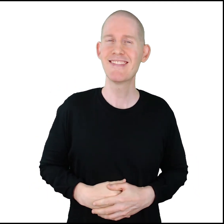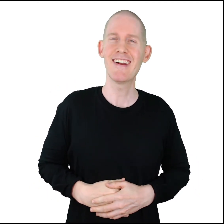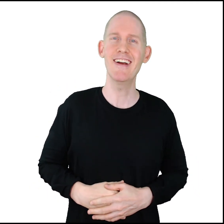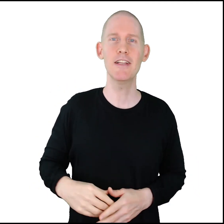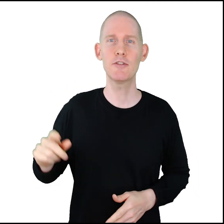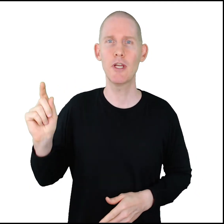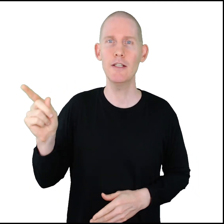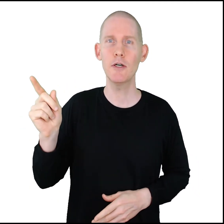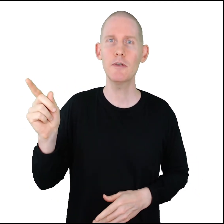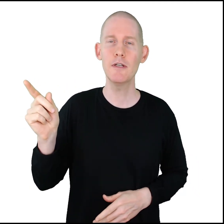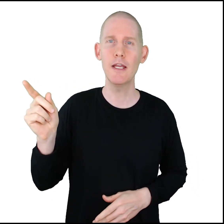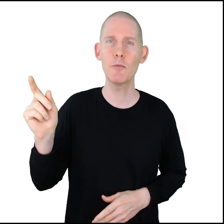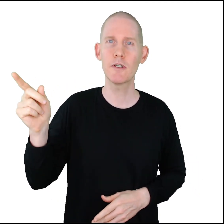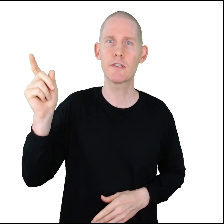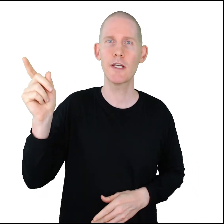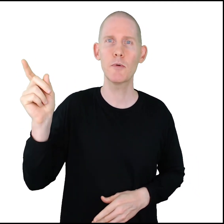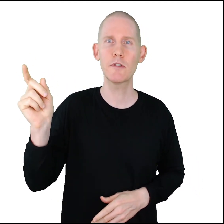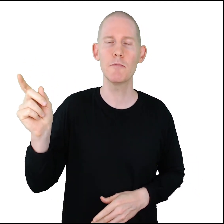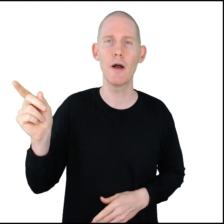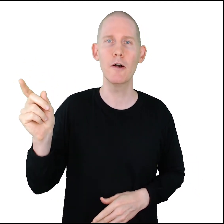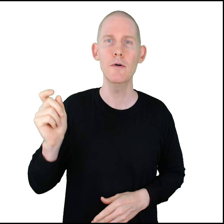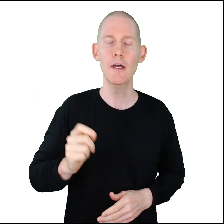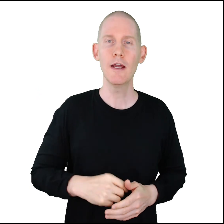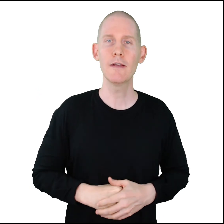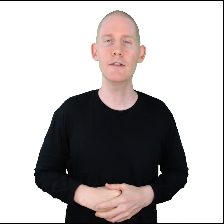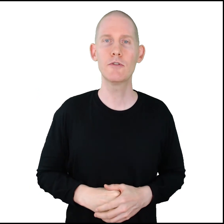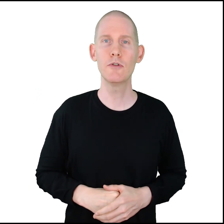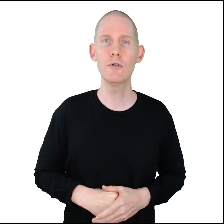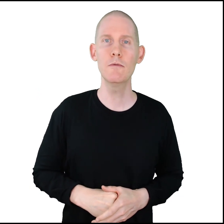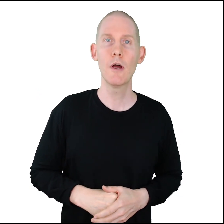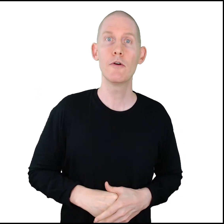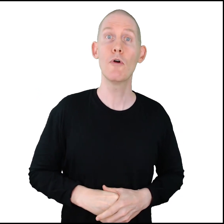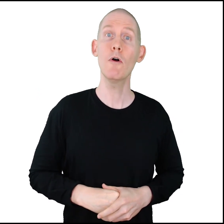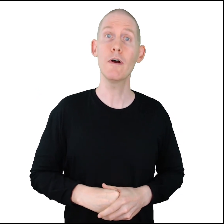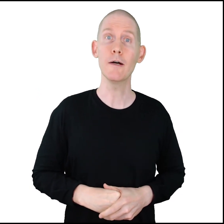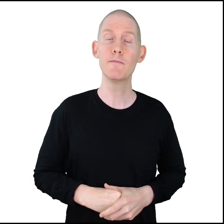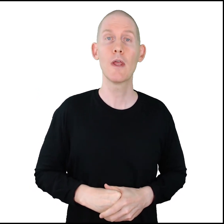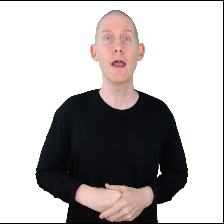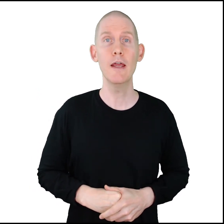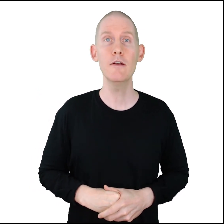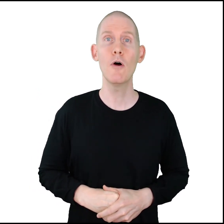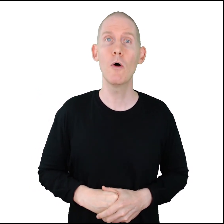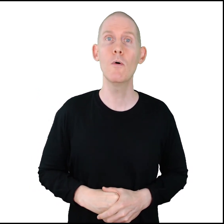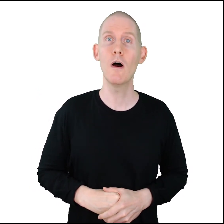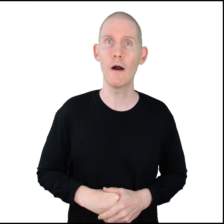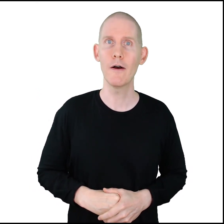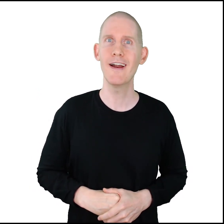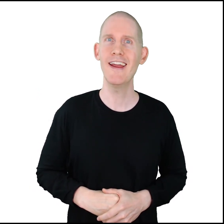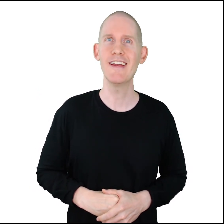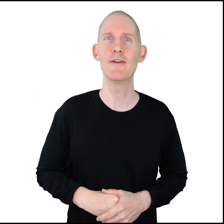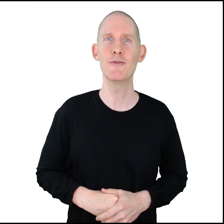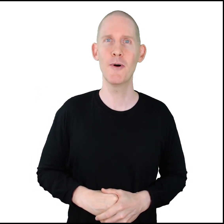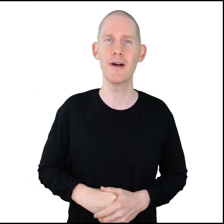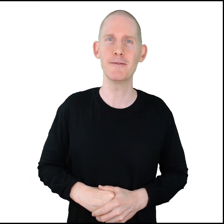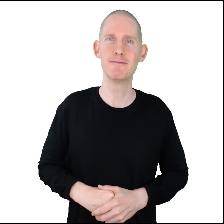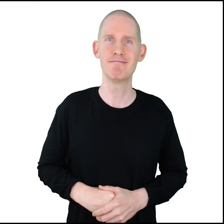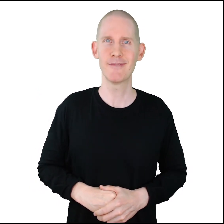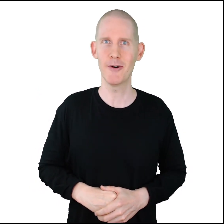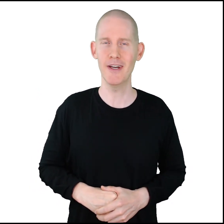All right, let's change out the name. We're going to stick with tomorrow, and let's do Nora. N-O-R-A, Nora. Go